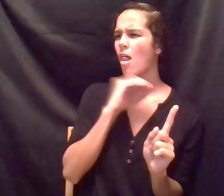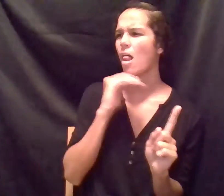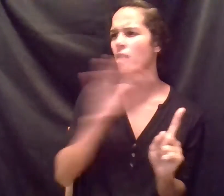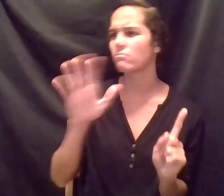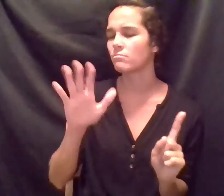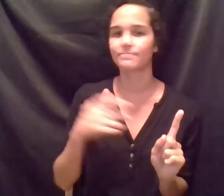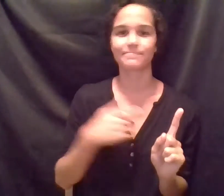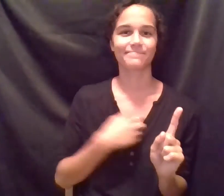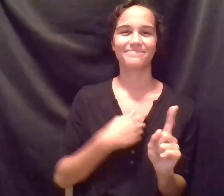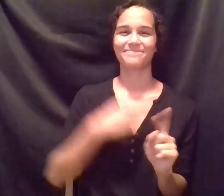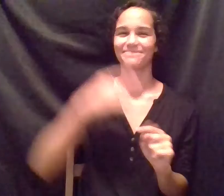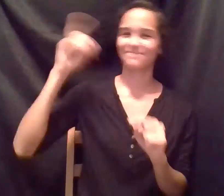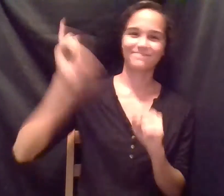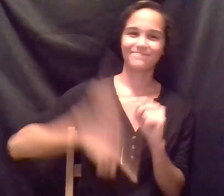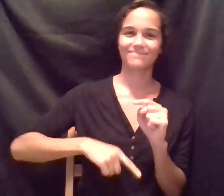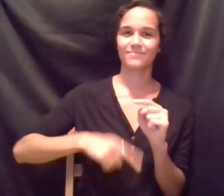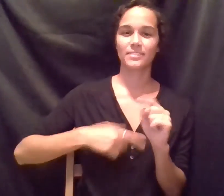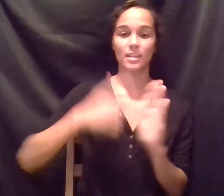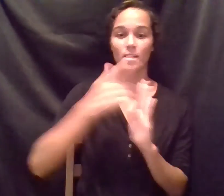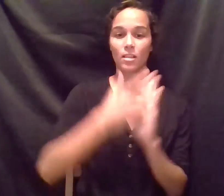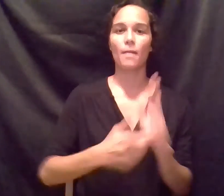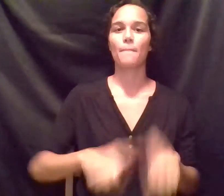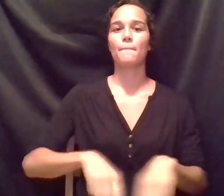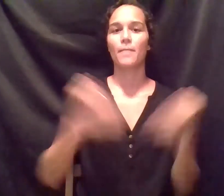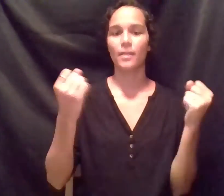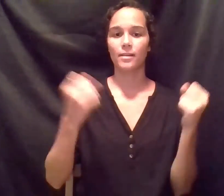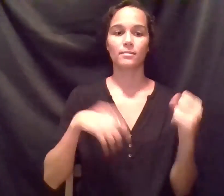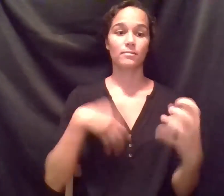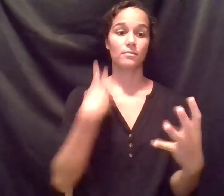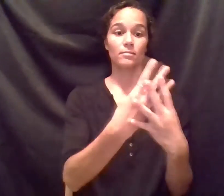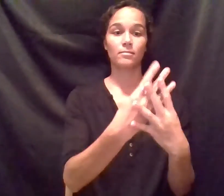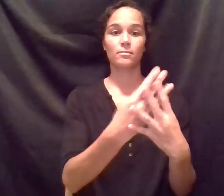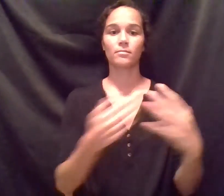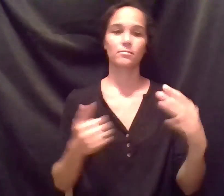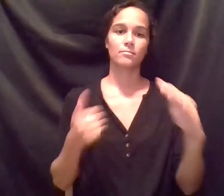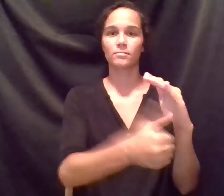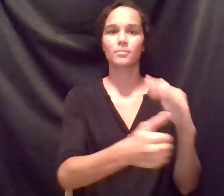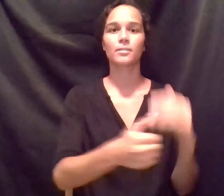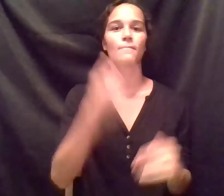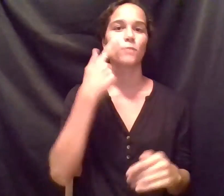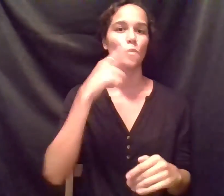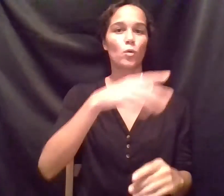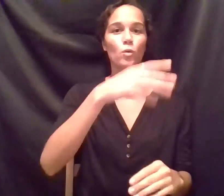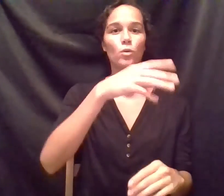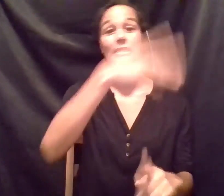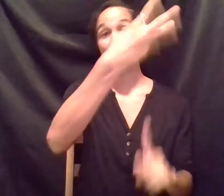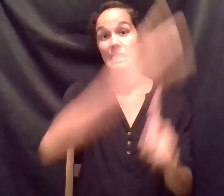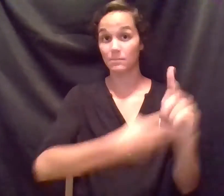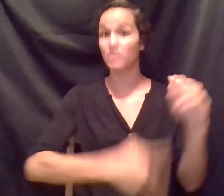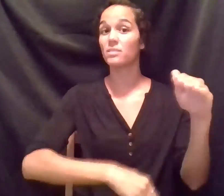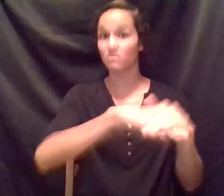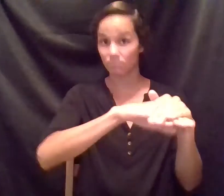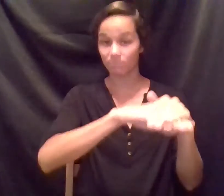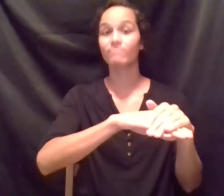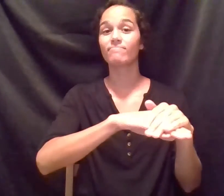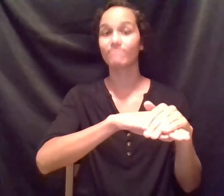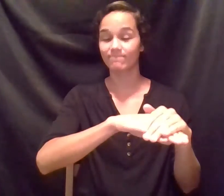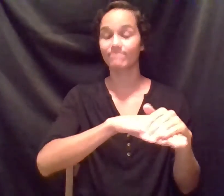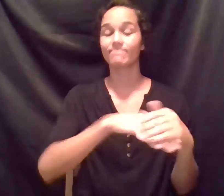punishable in the state of Nevada up to 6 months in jail. So police can lie to you all they want, which is why you need to know the law,